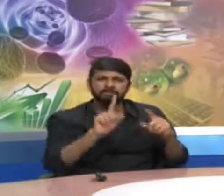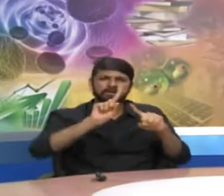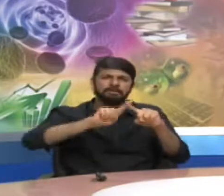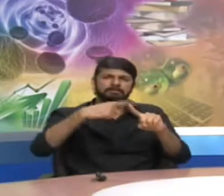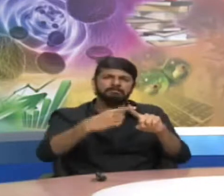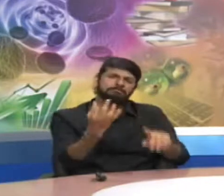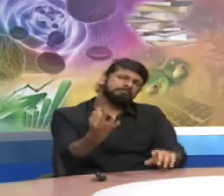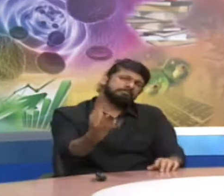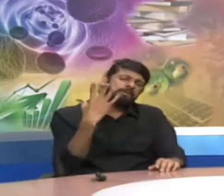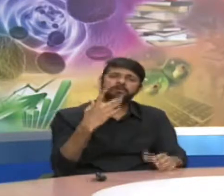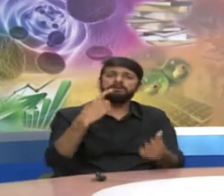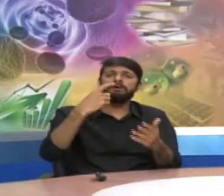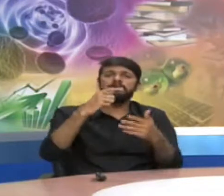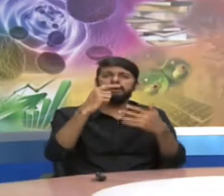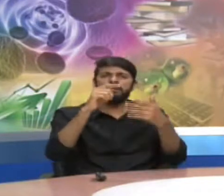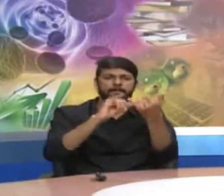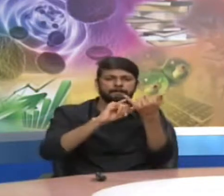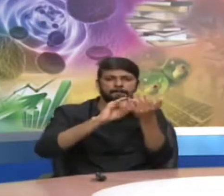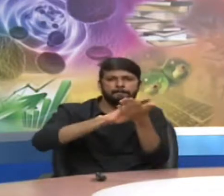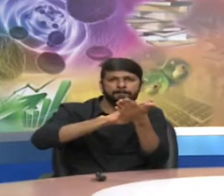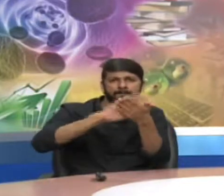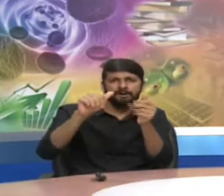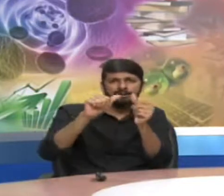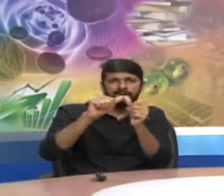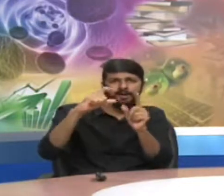Shadanga, or called 6 rules of art.